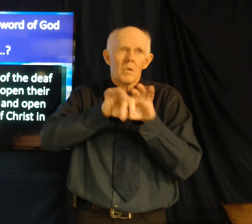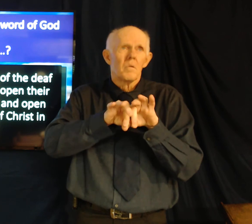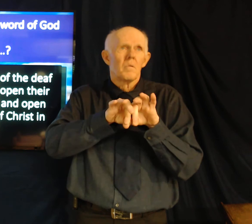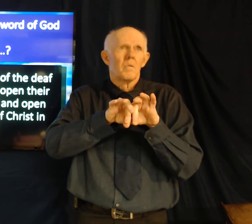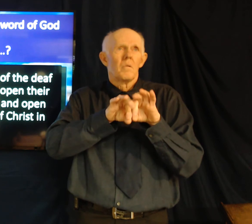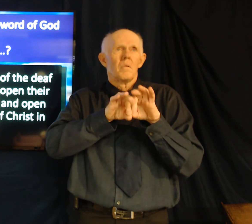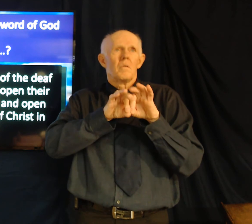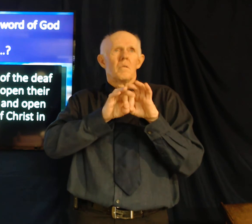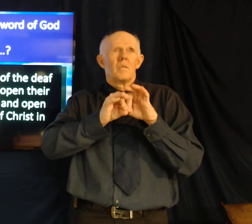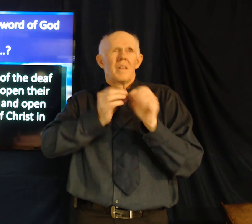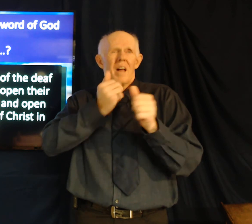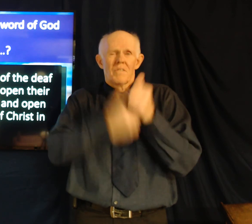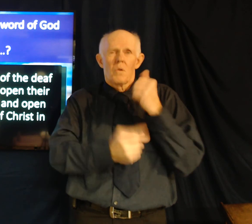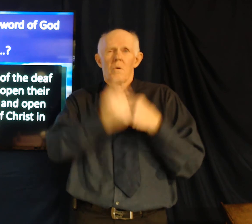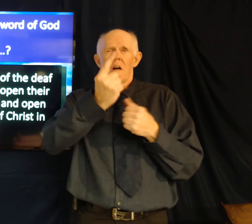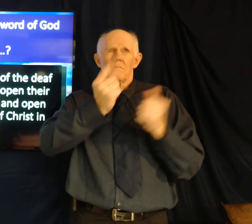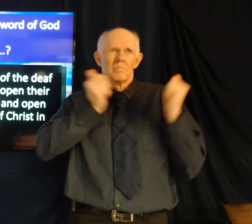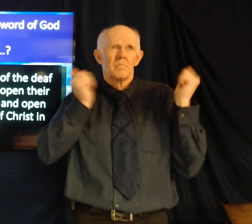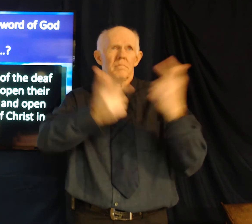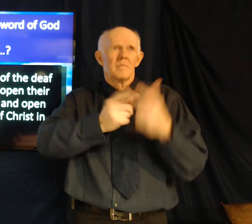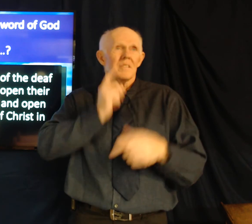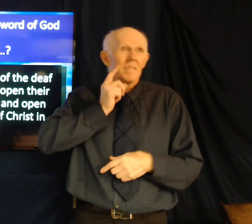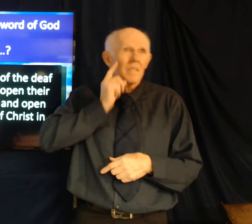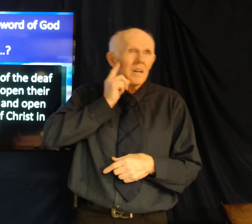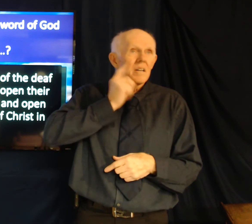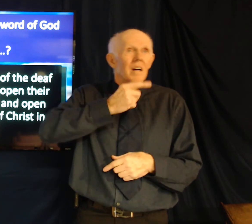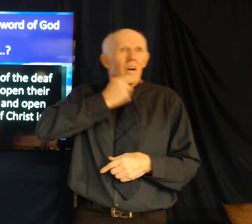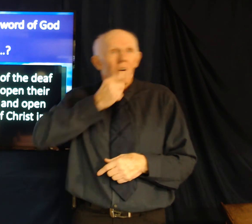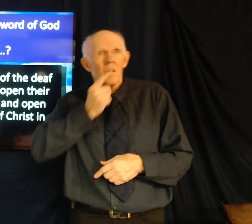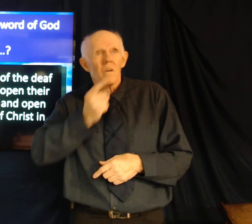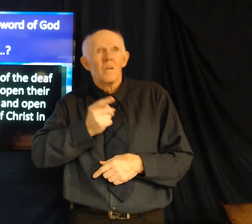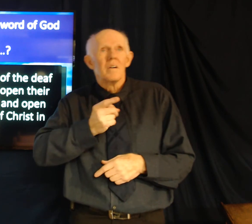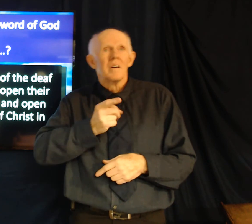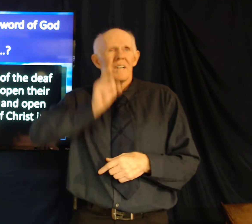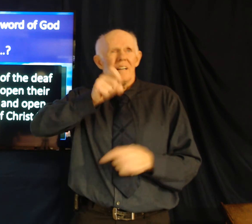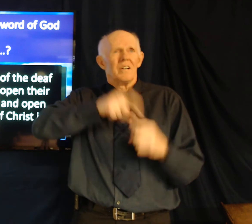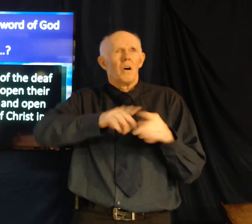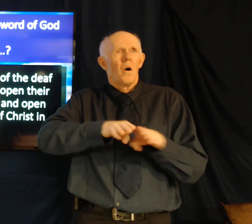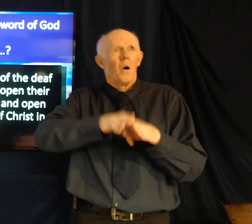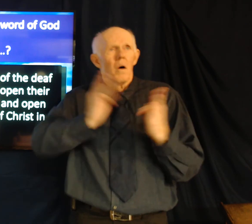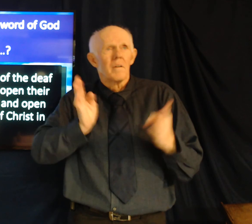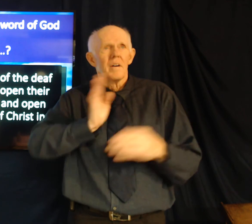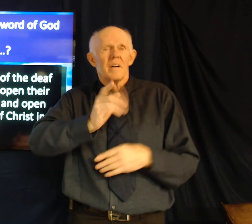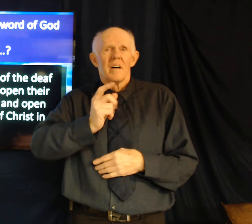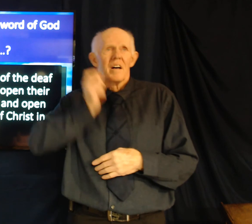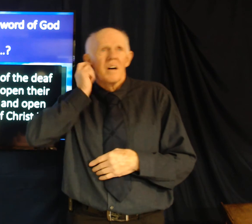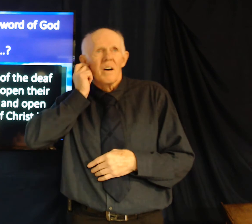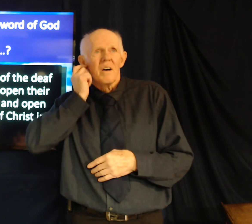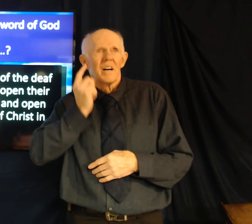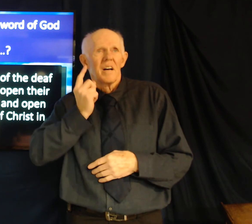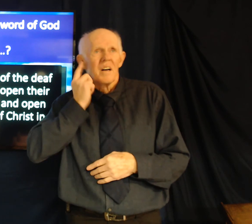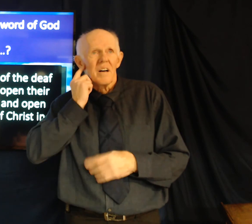important that everyone deaf and hearing needs to open their ears